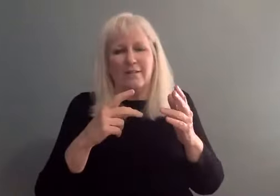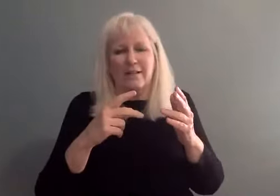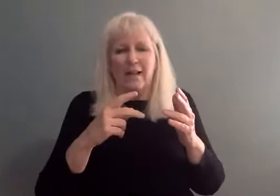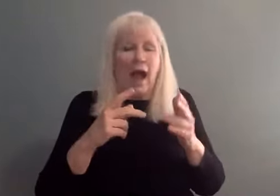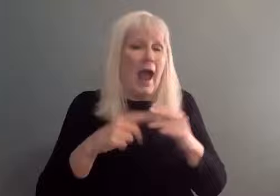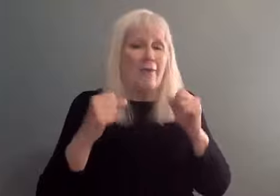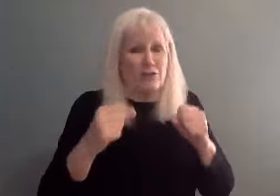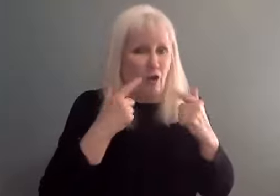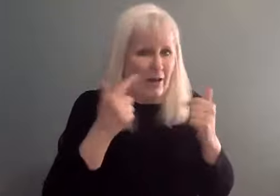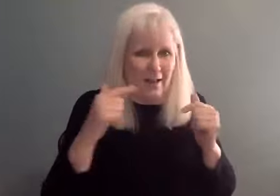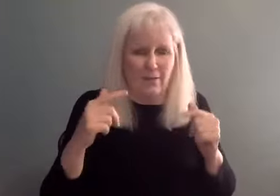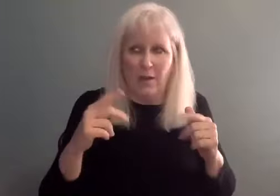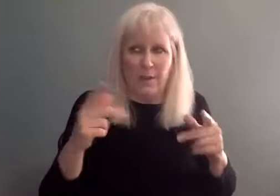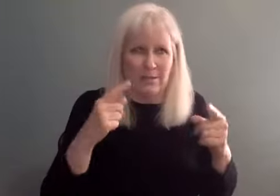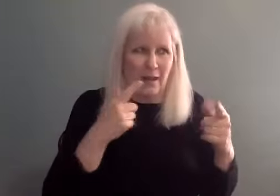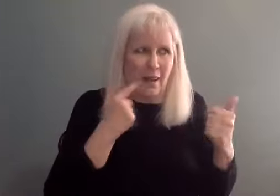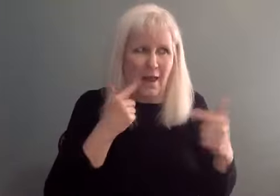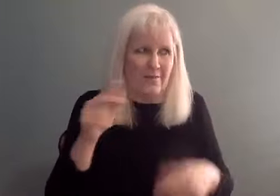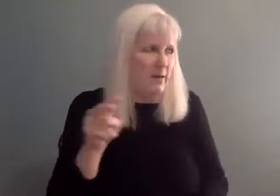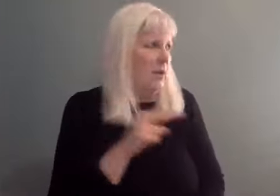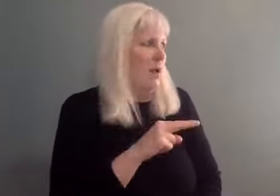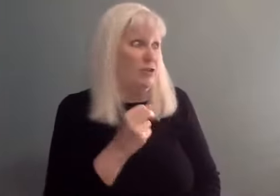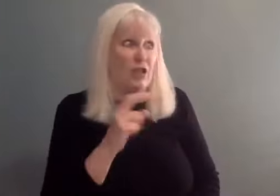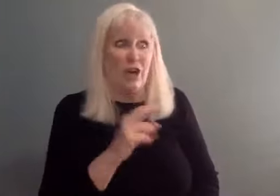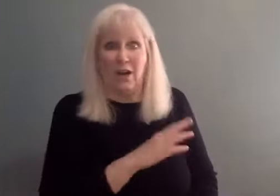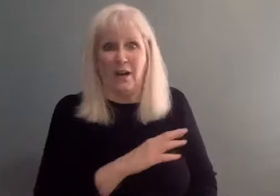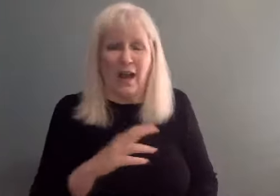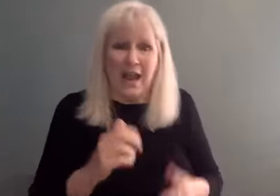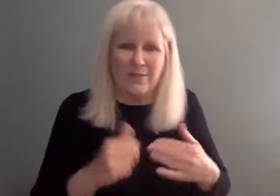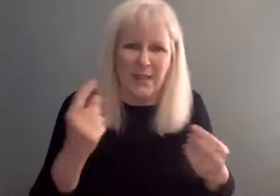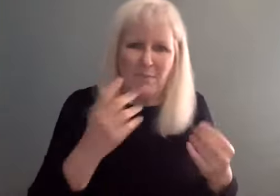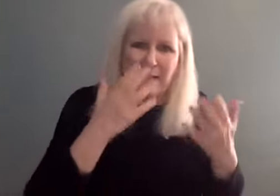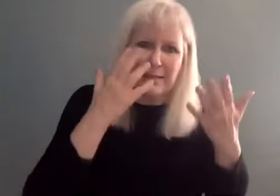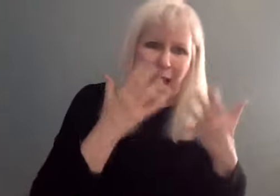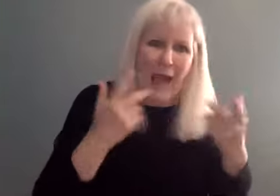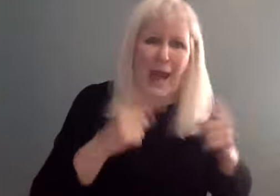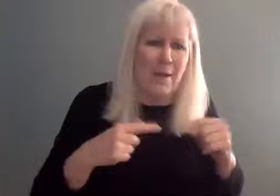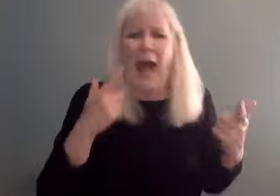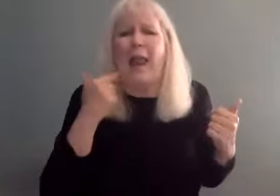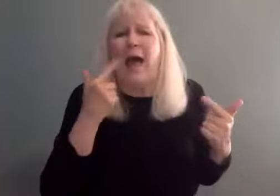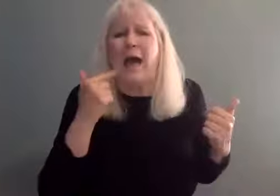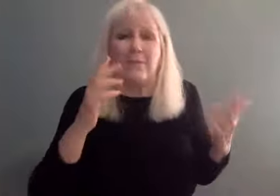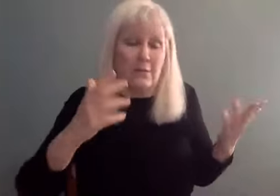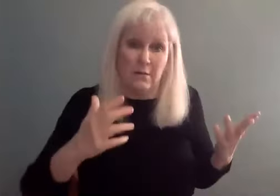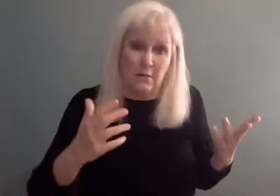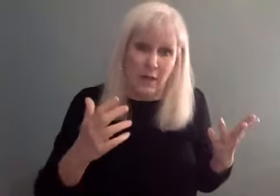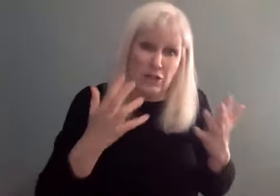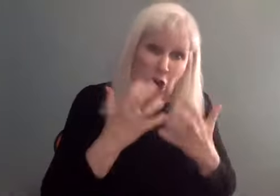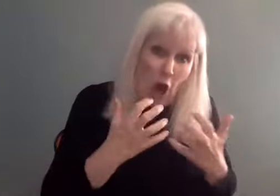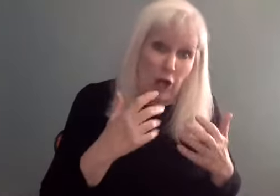go, "Oh, Sharon, she's really dark." But in here, I can laugh out loud. Like, and